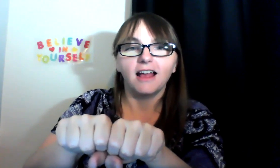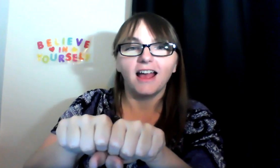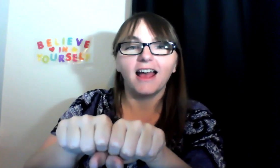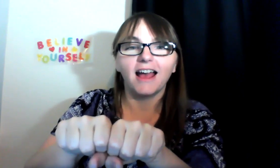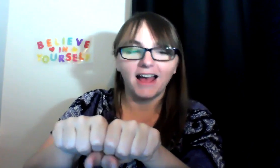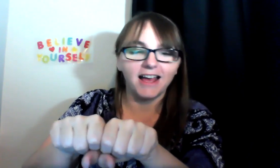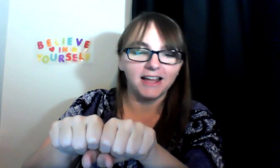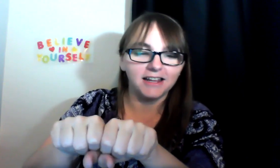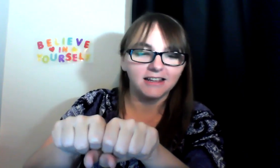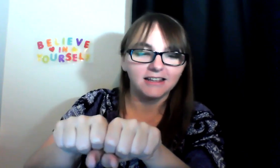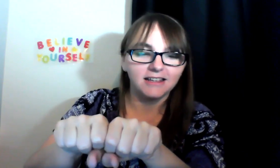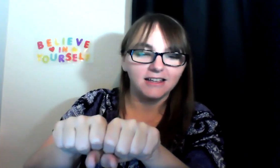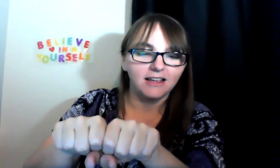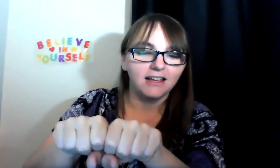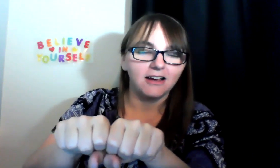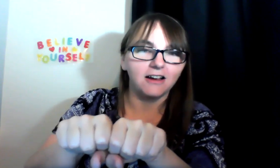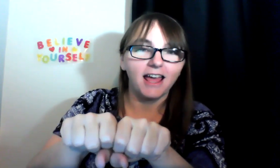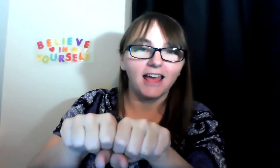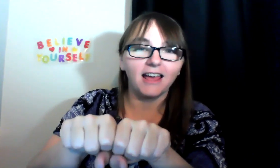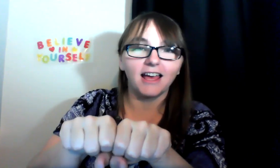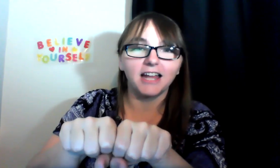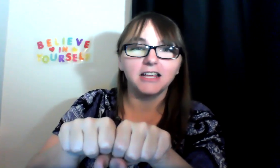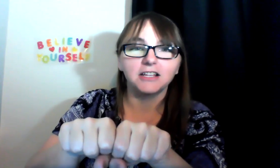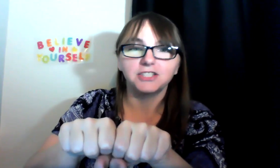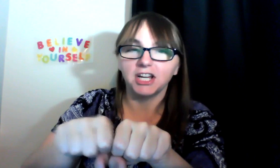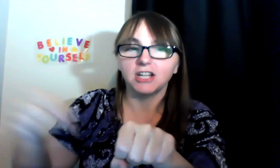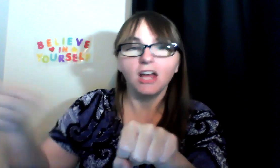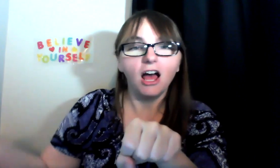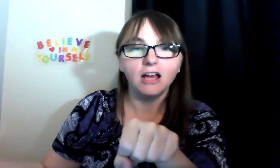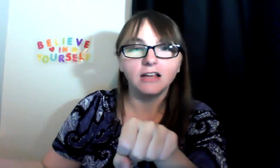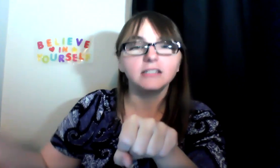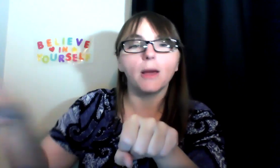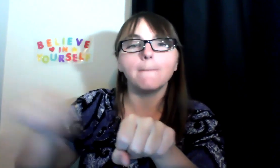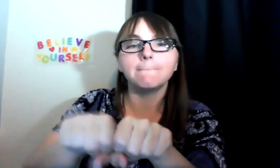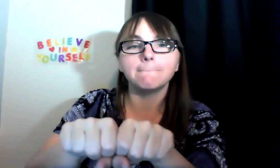Had. Had. had change h to n.